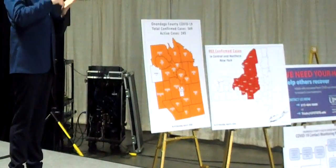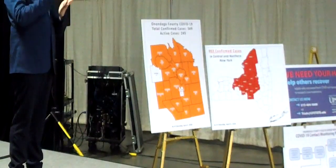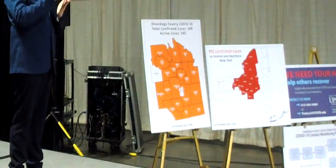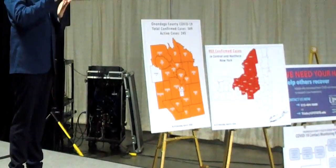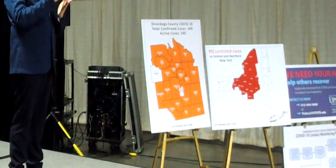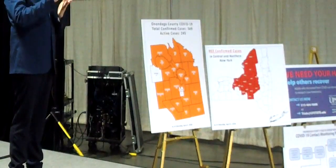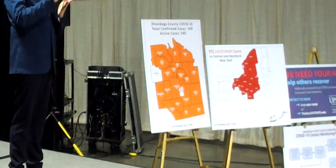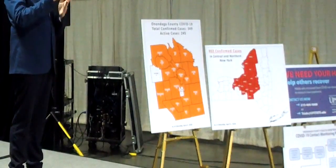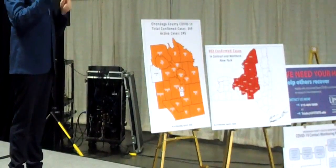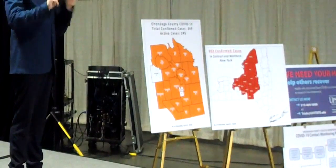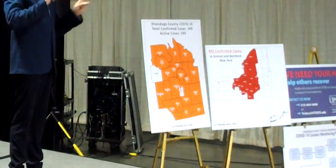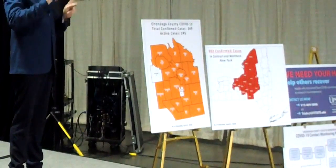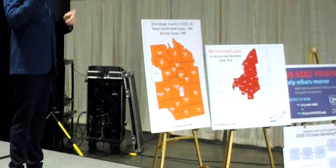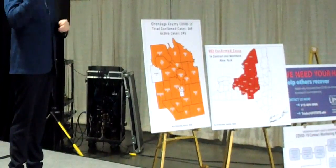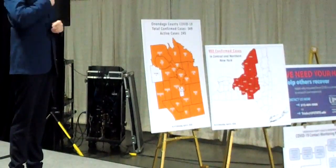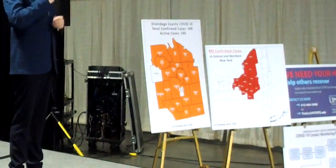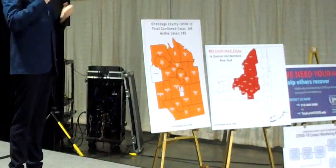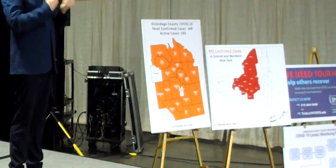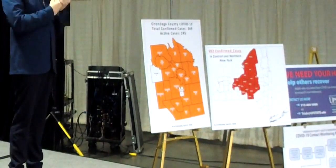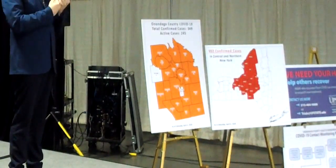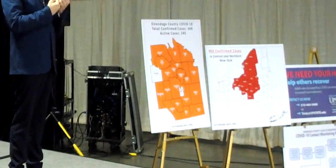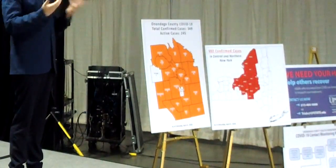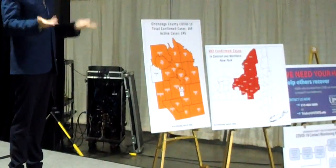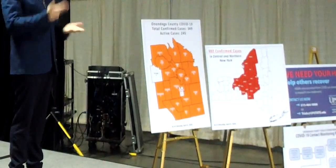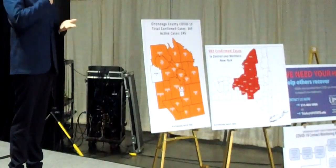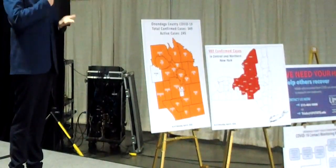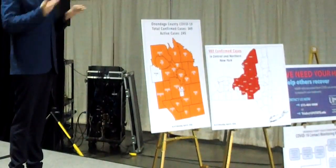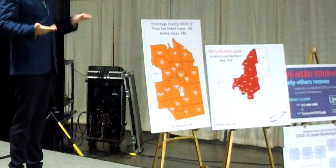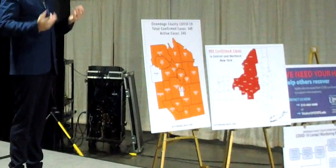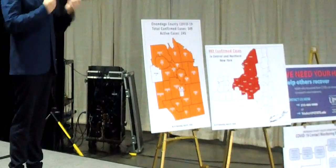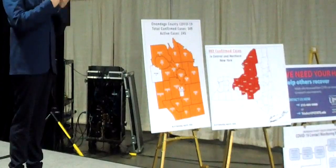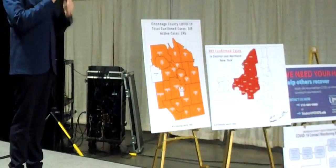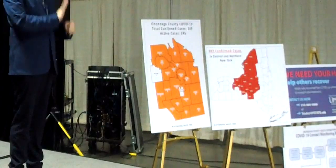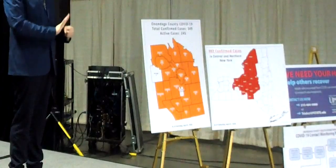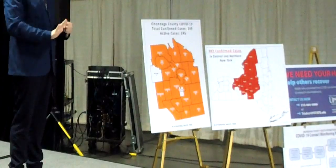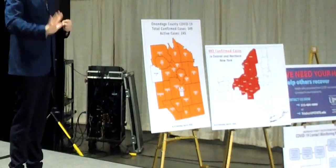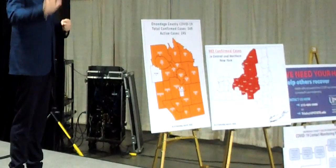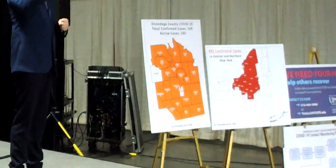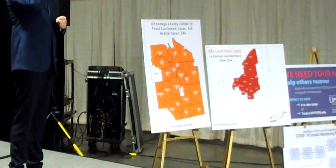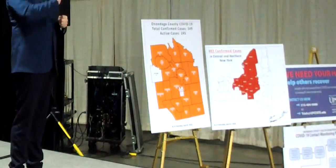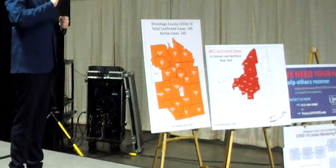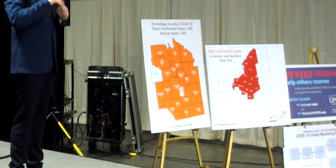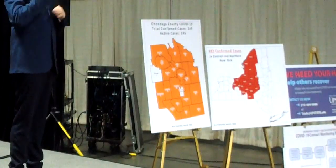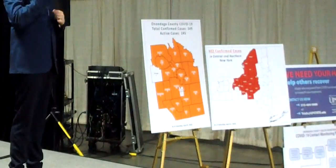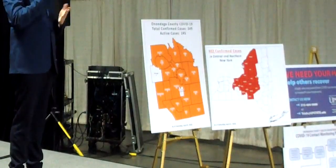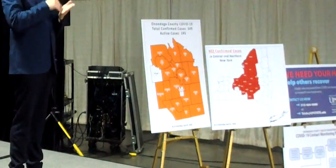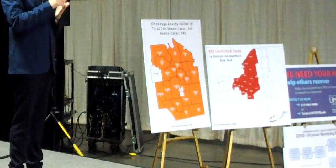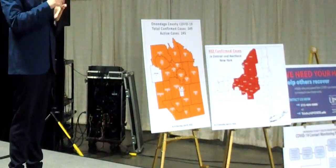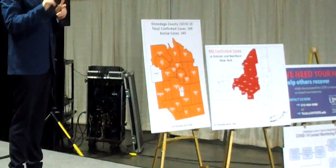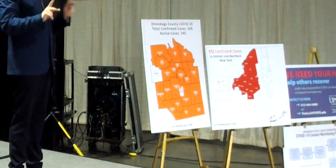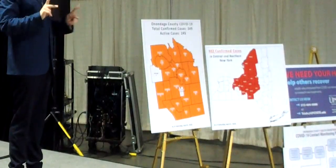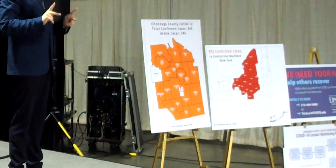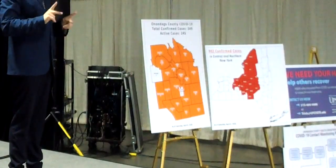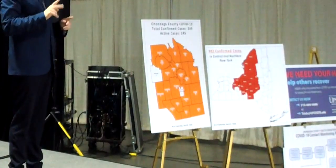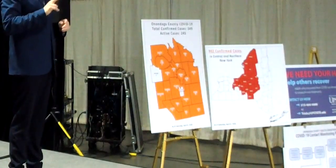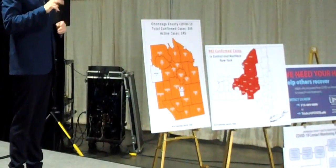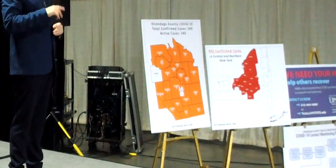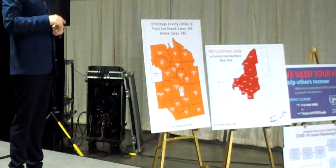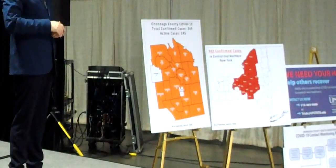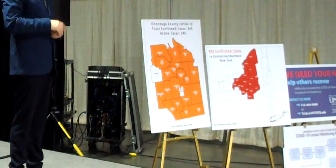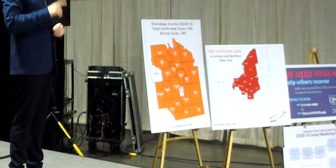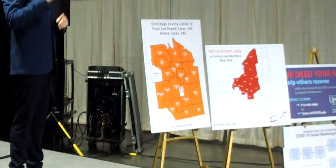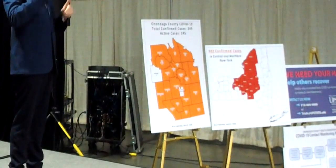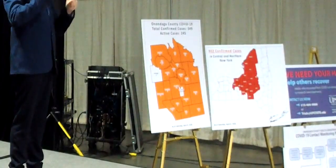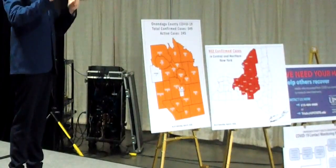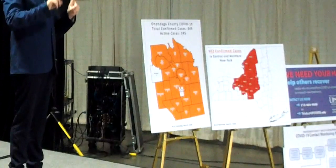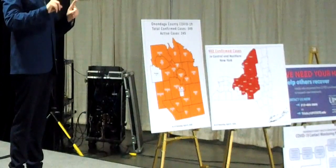and northern New York. Those hospitals are located here in our county. So when it comes to testing for COVID-19, we've supported that